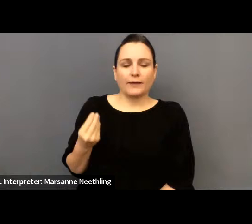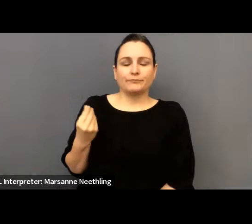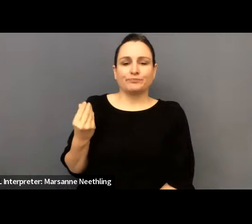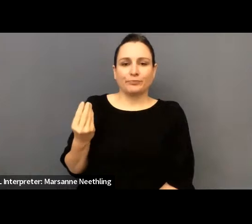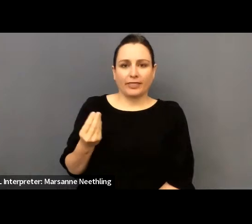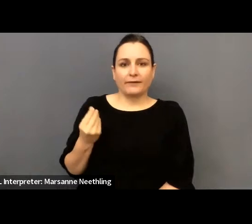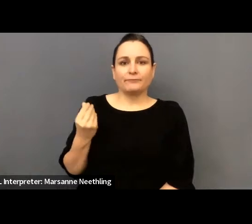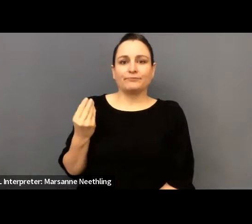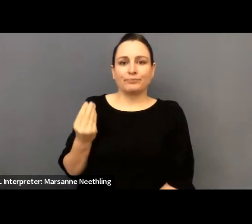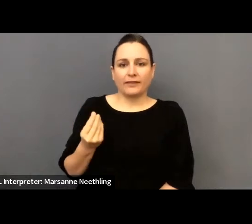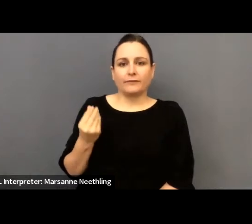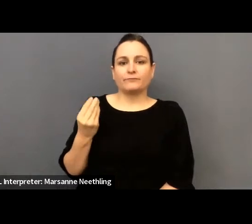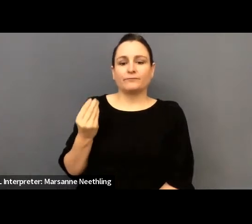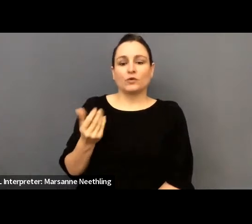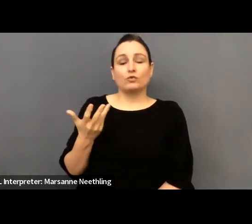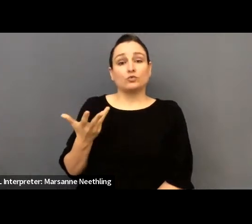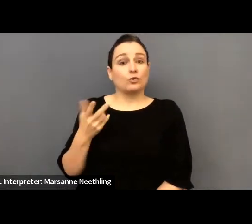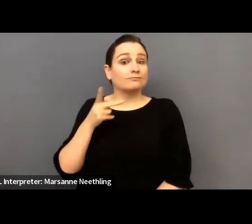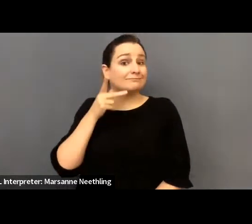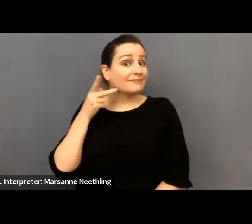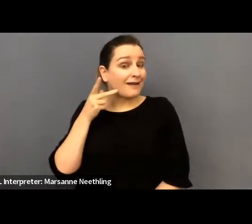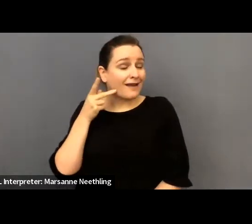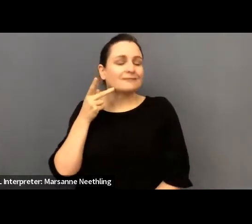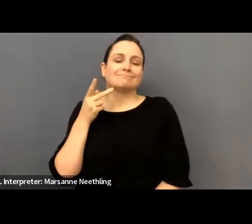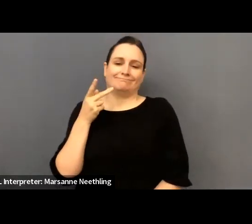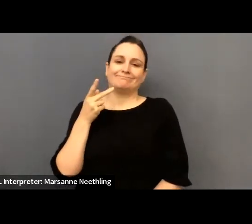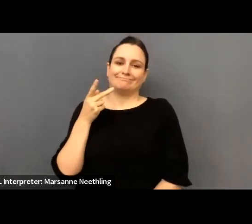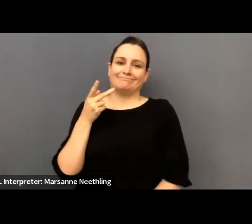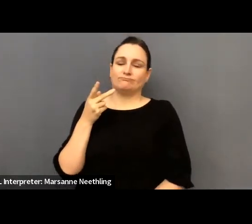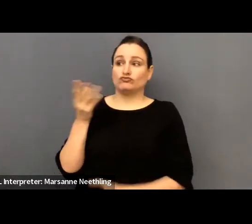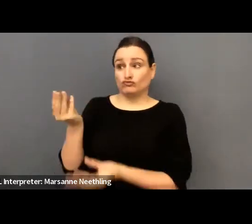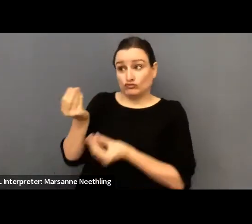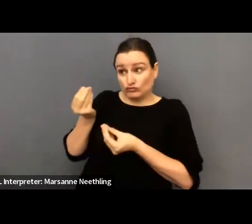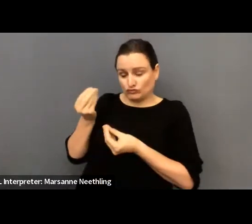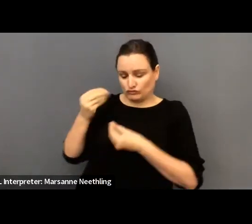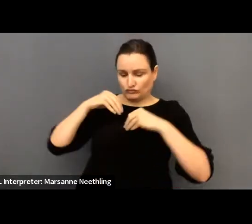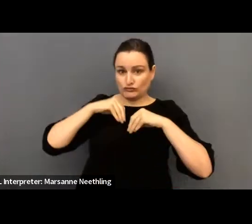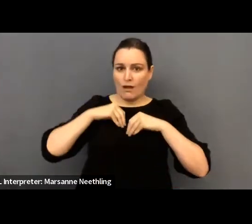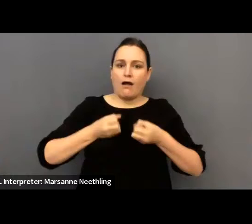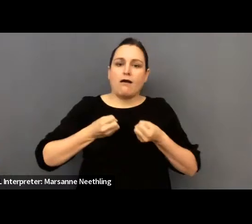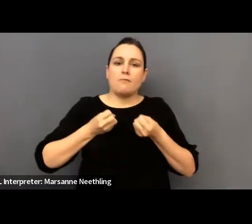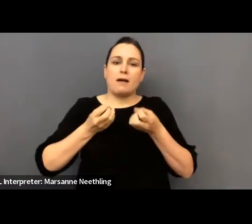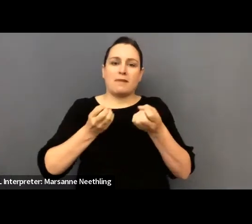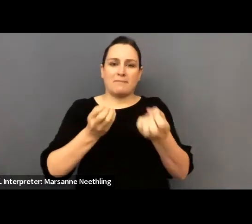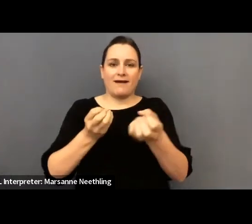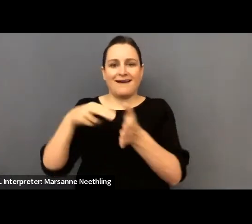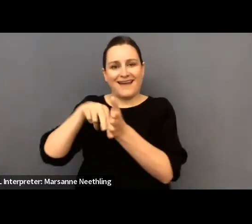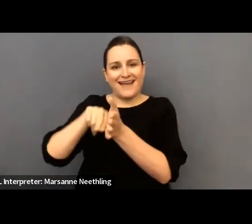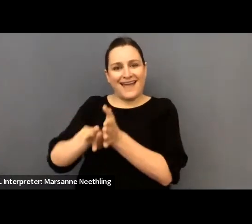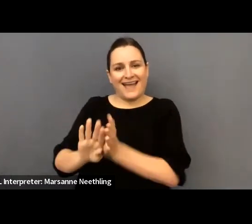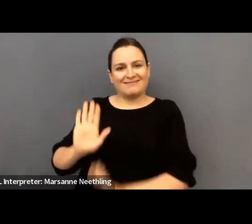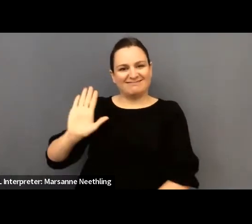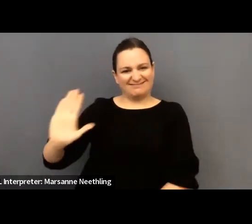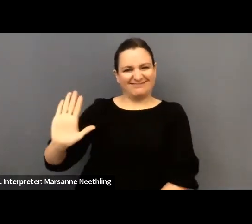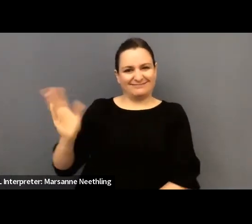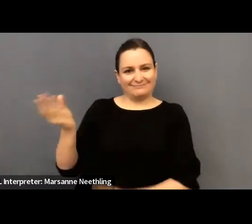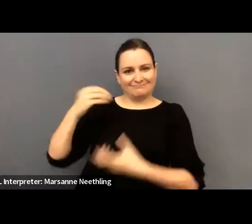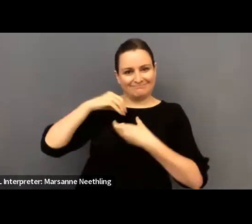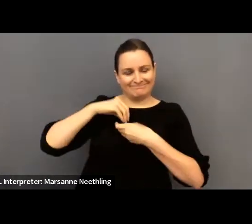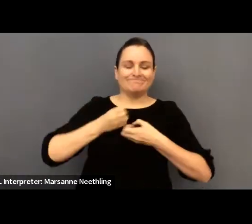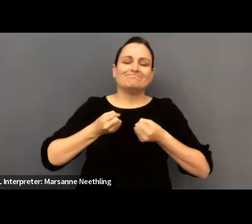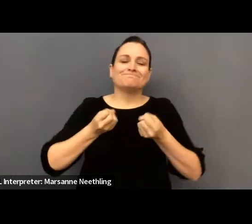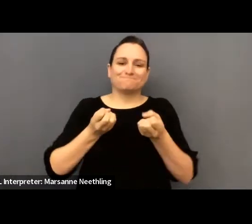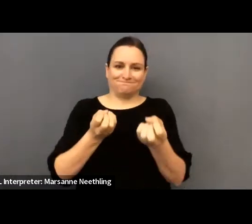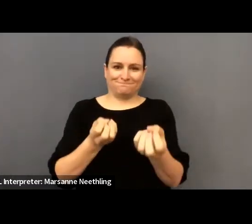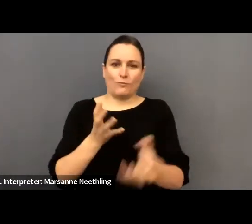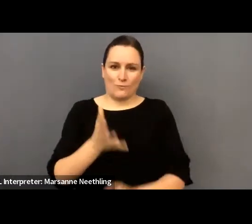Dr. Huddleston would actually be communicating some of the thoughts, I'm sure, of